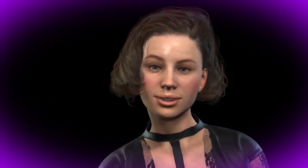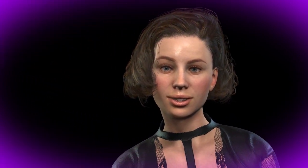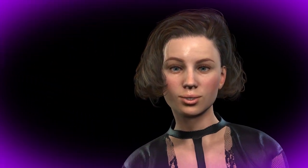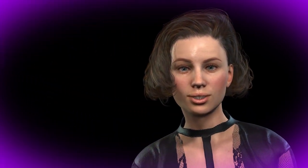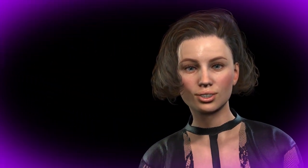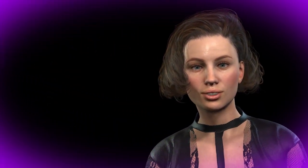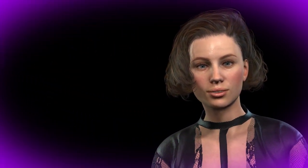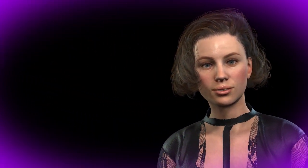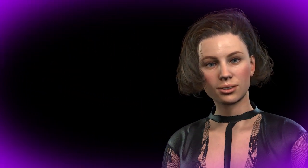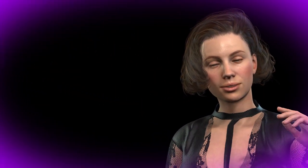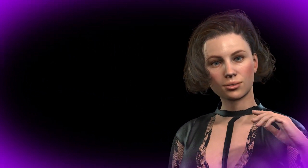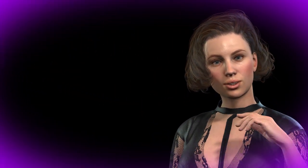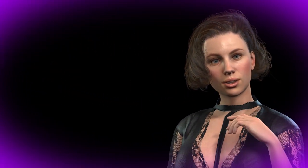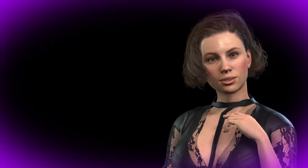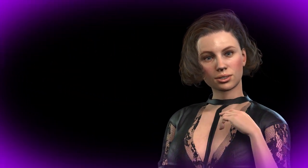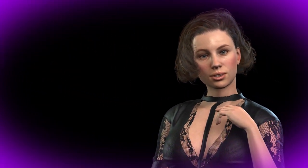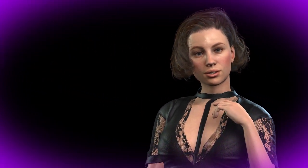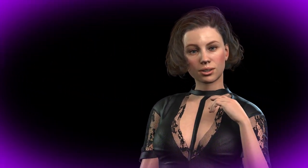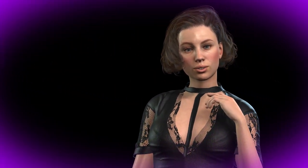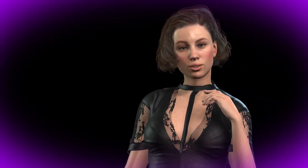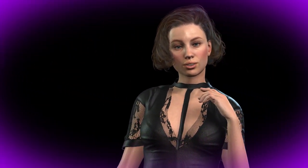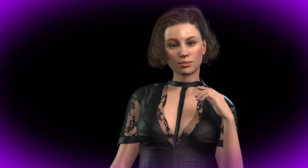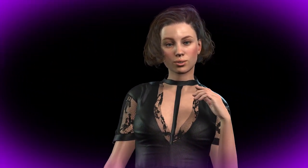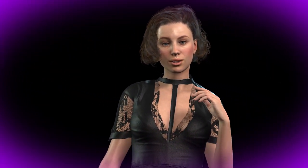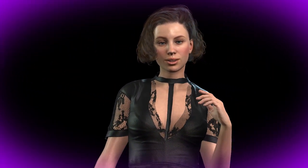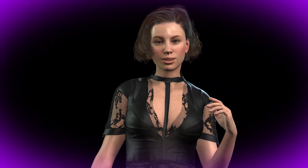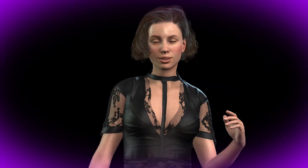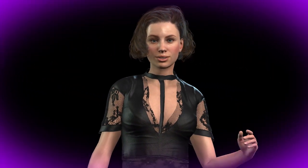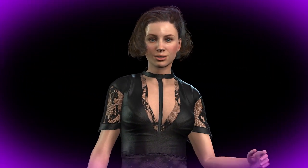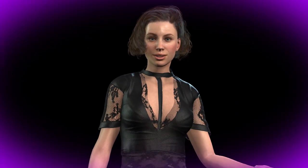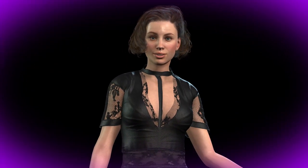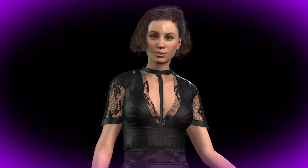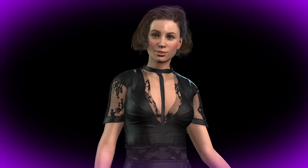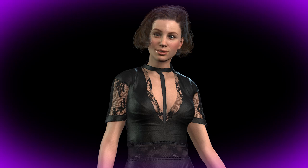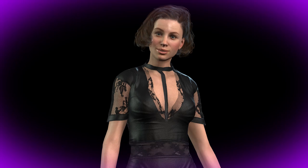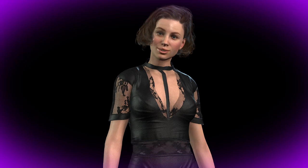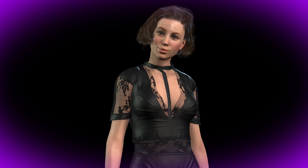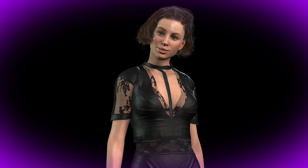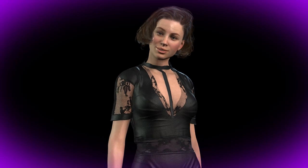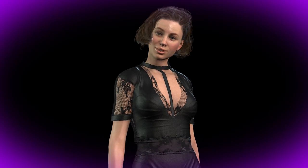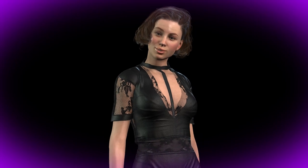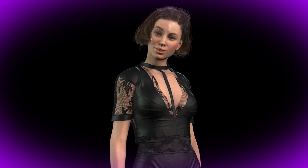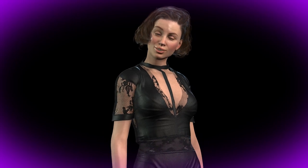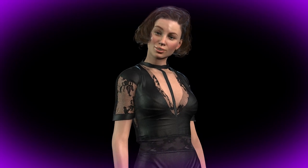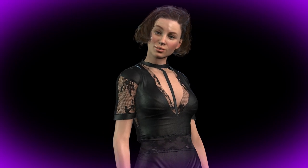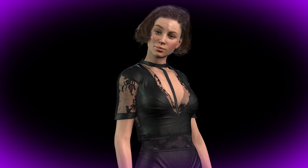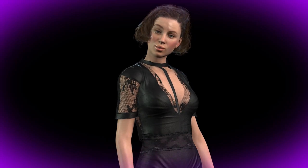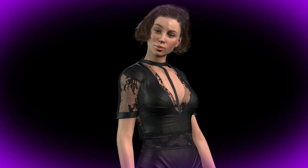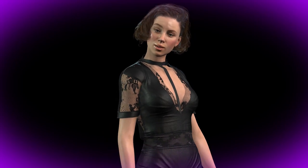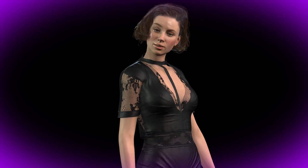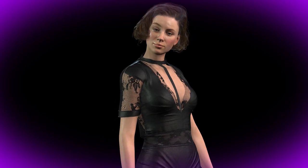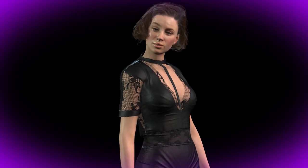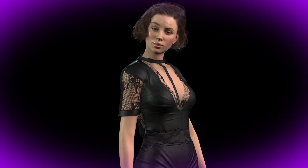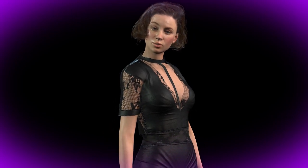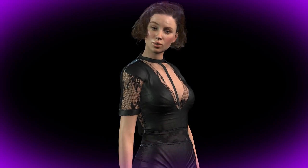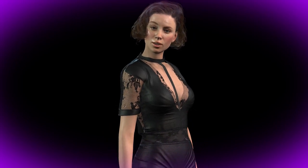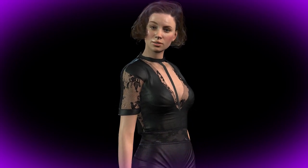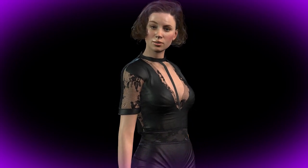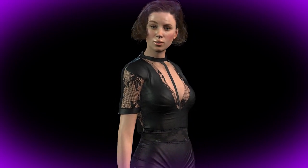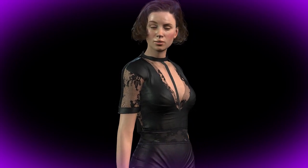language the american sign language of today is actually related to this language what i'm going to do right now is